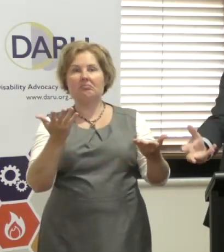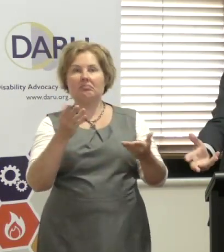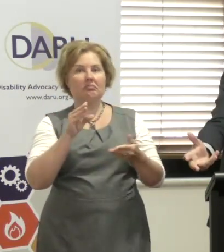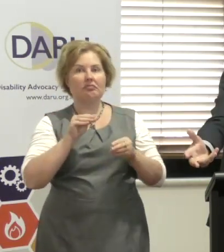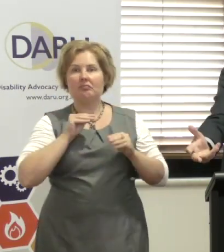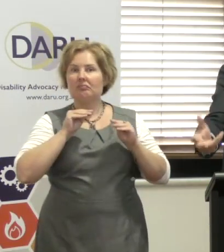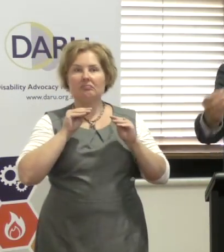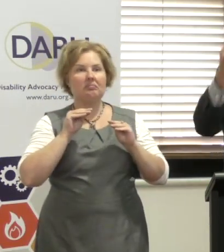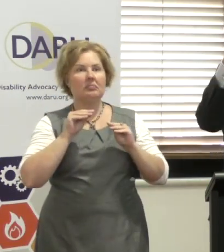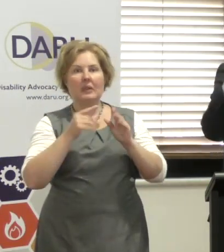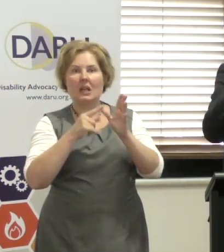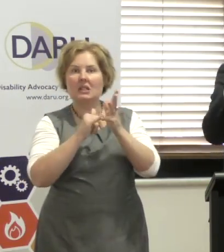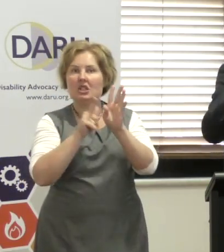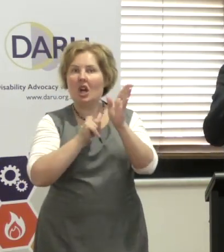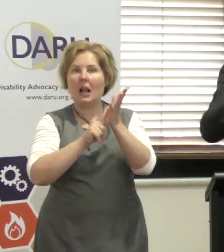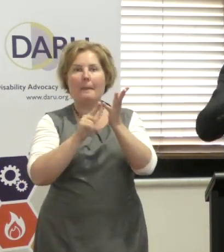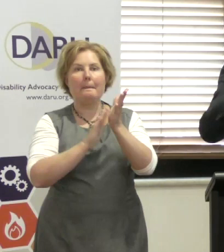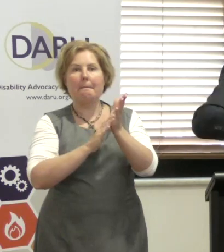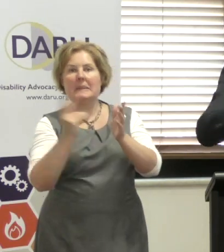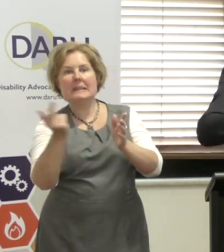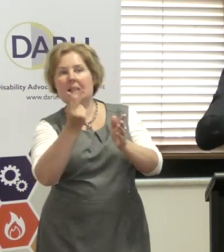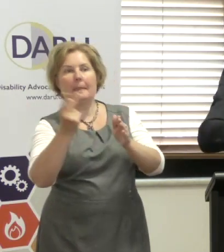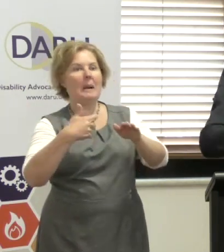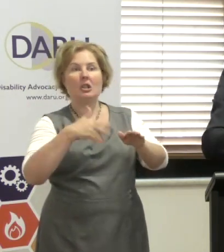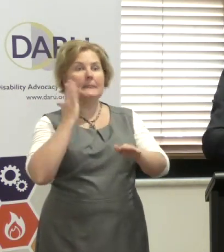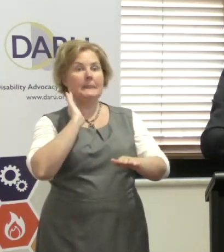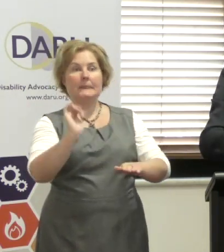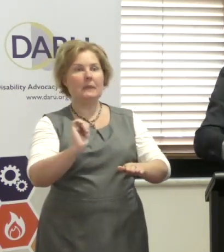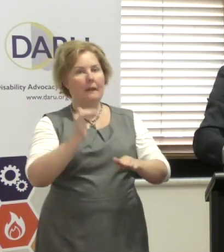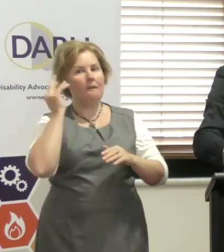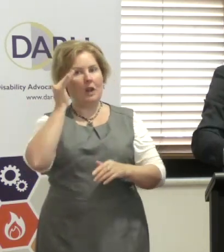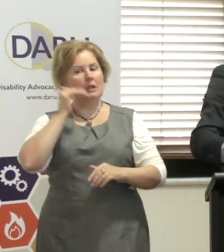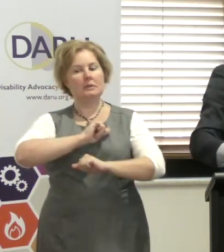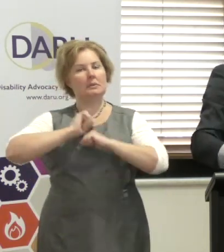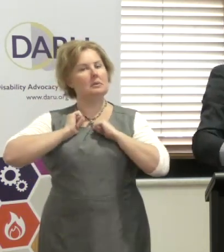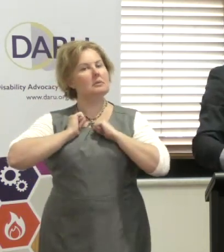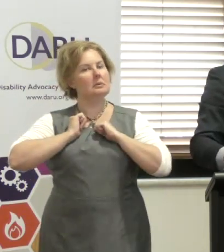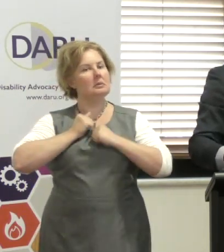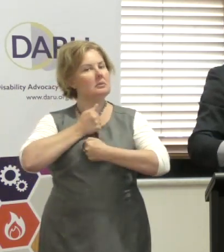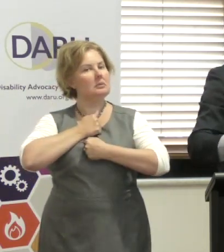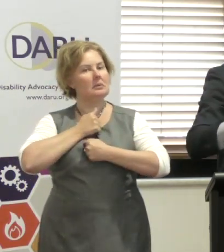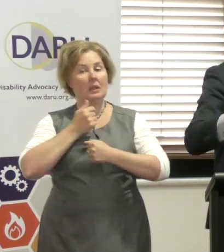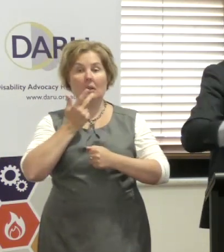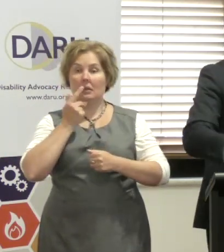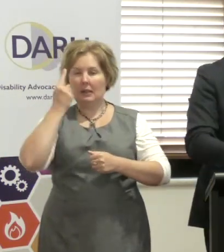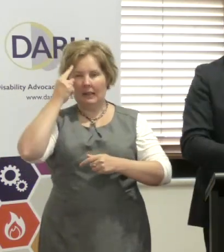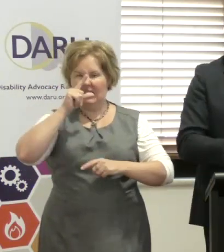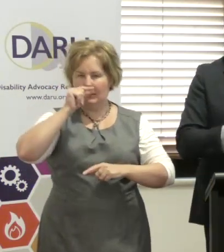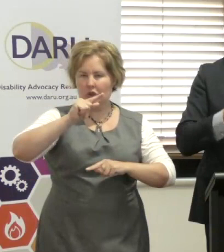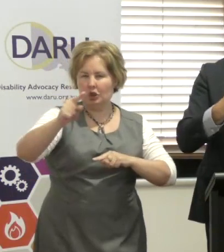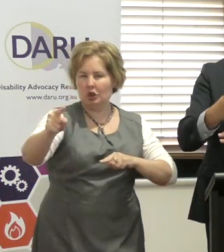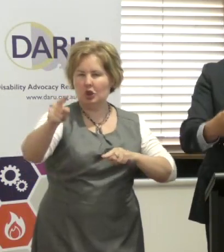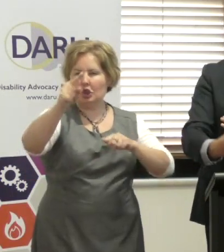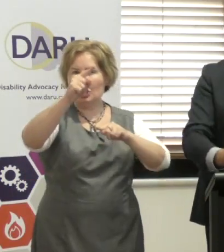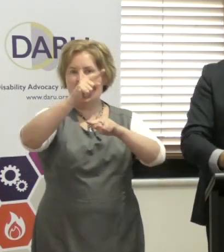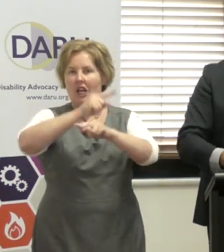whether they're from the asylum seeker. That's the philosophy that we do. And I thought if we can change that philosophy, some of these things